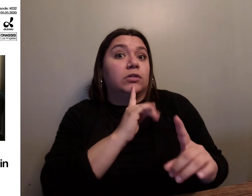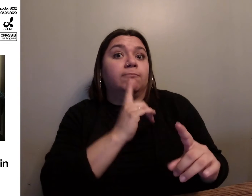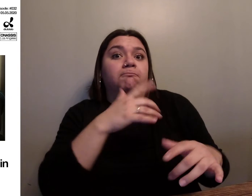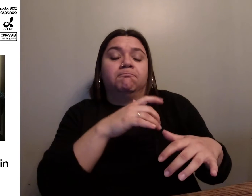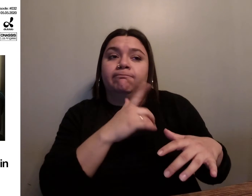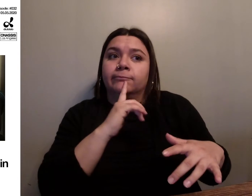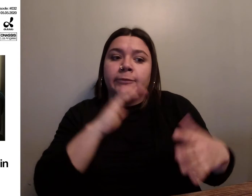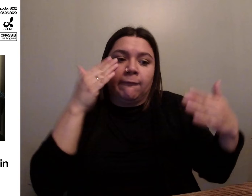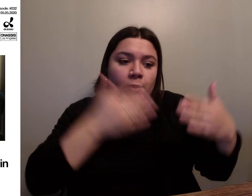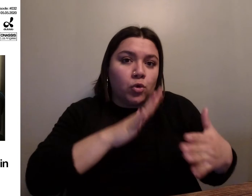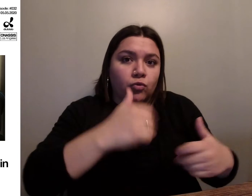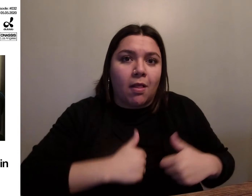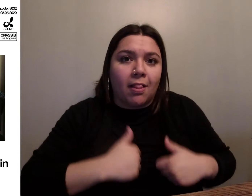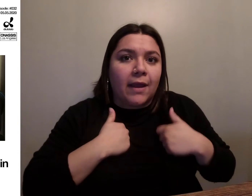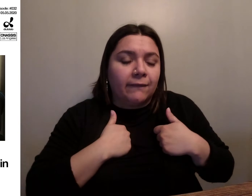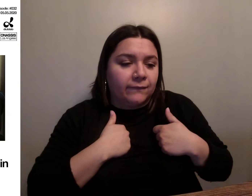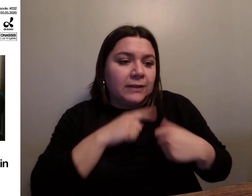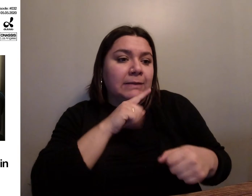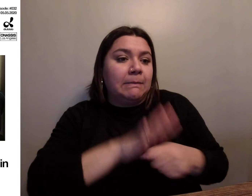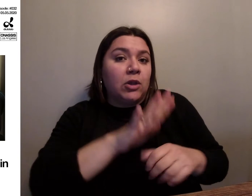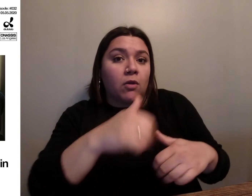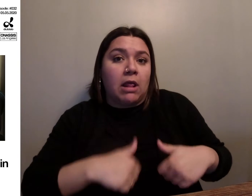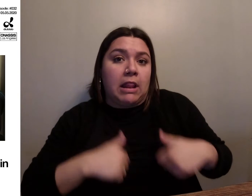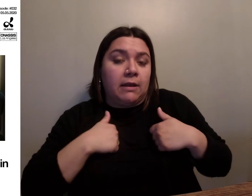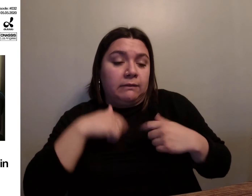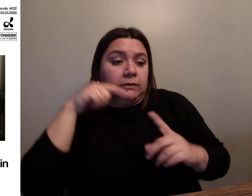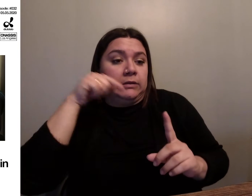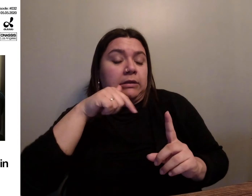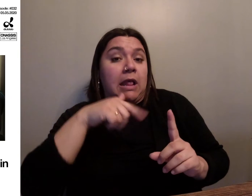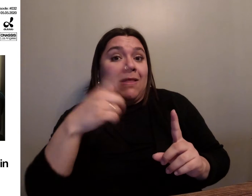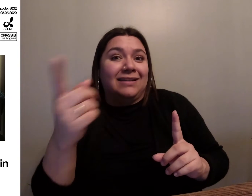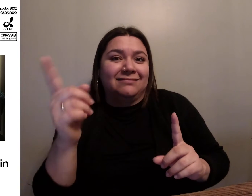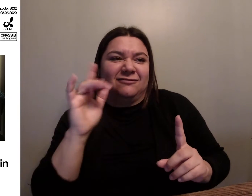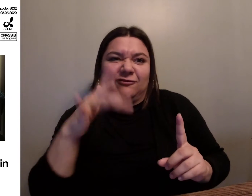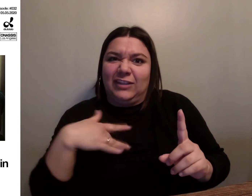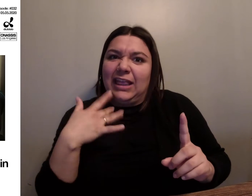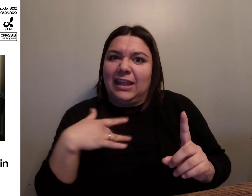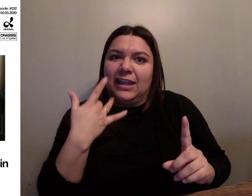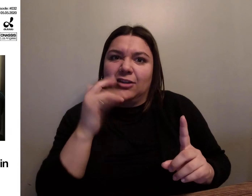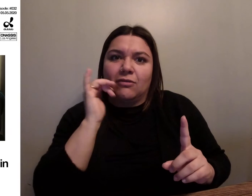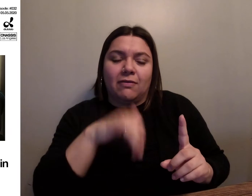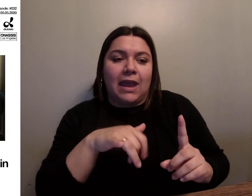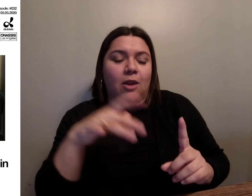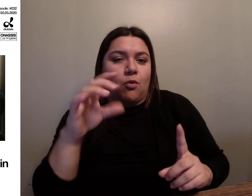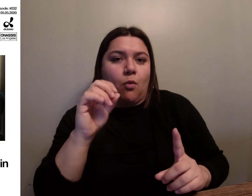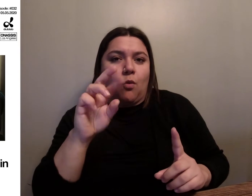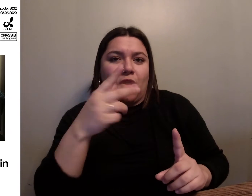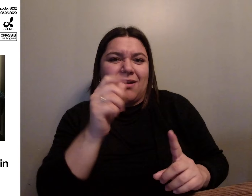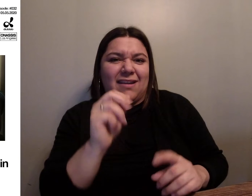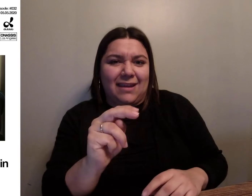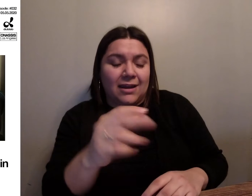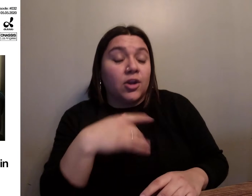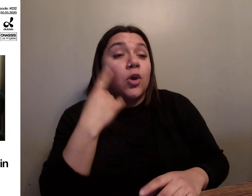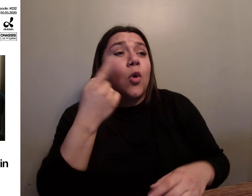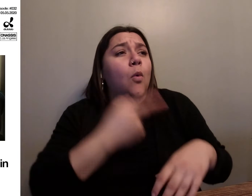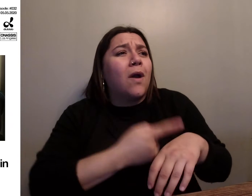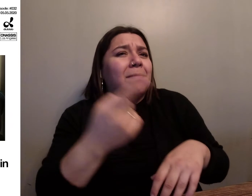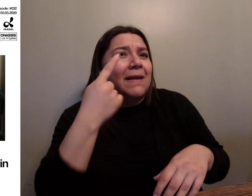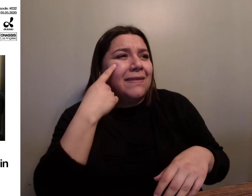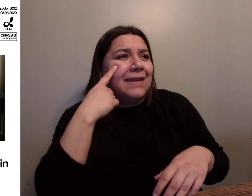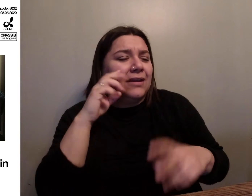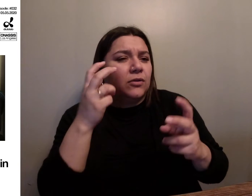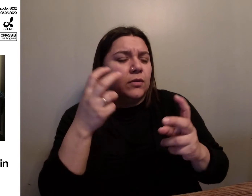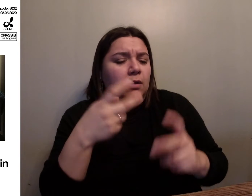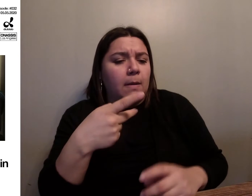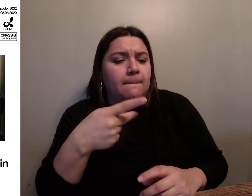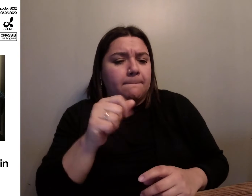that sense, to that organ. You once said, I think quoting Paul Shepard, the further we draw away from the